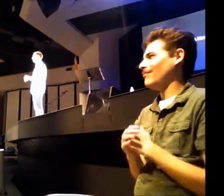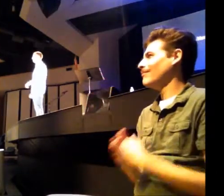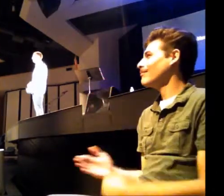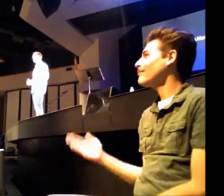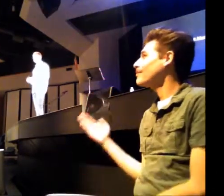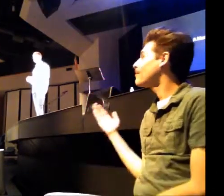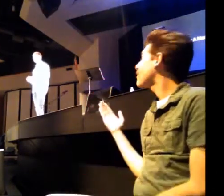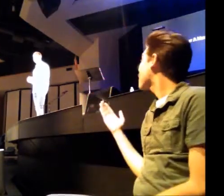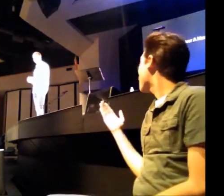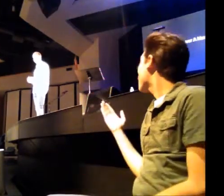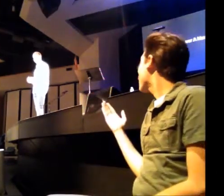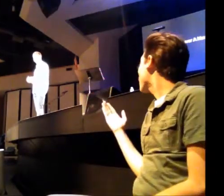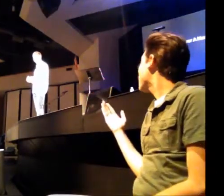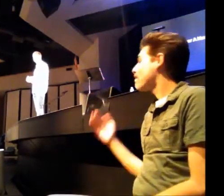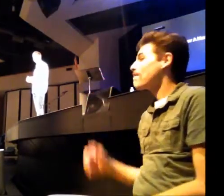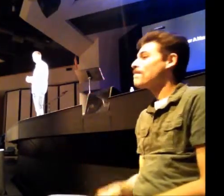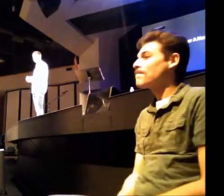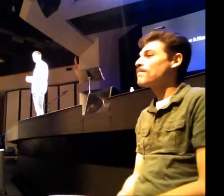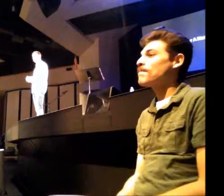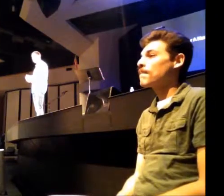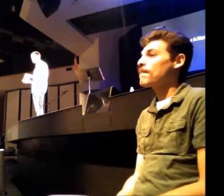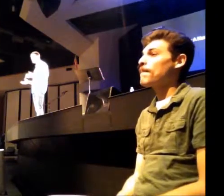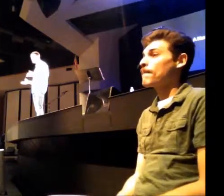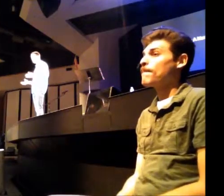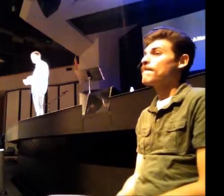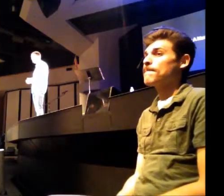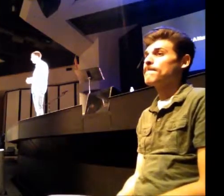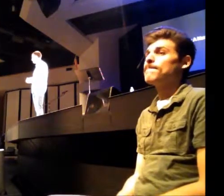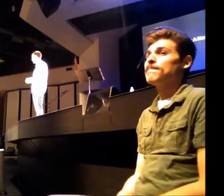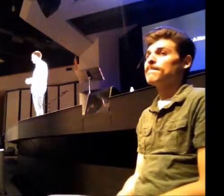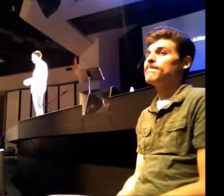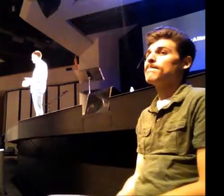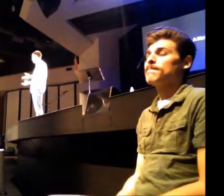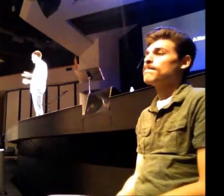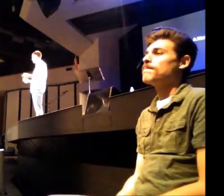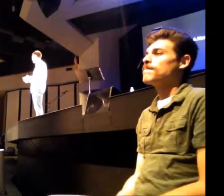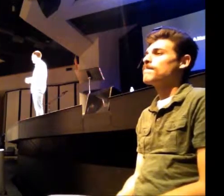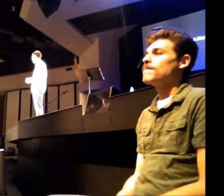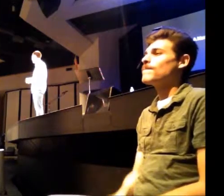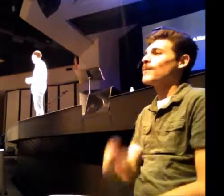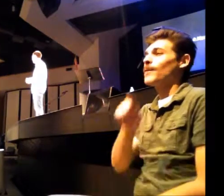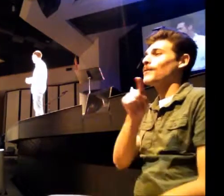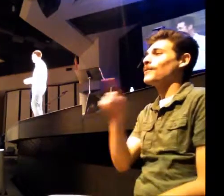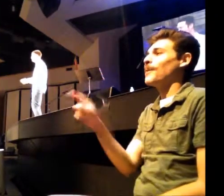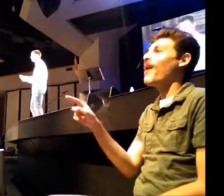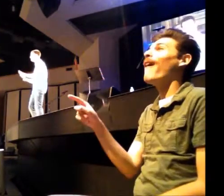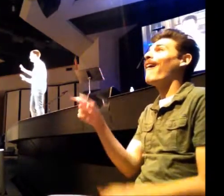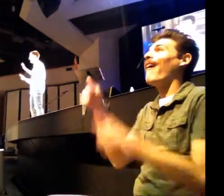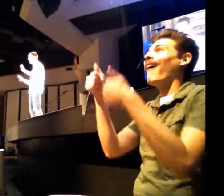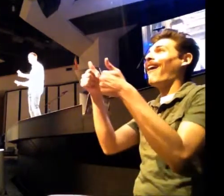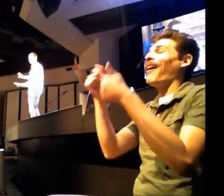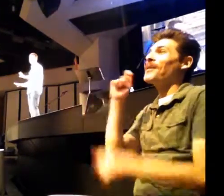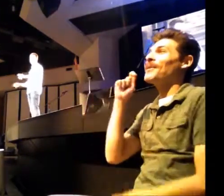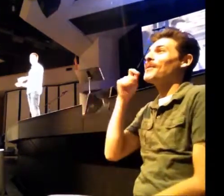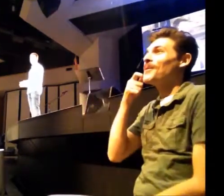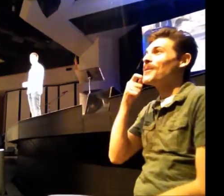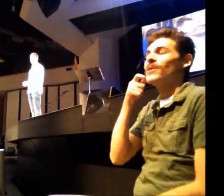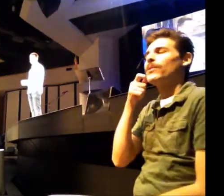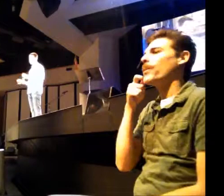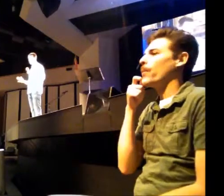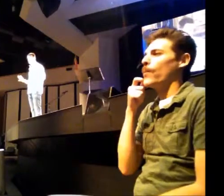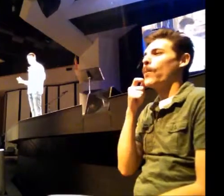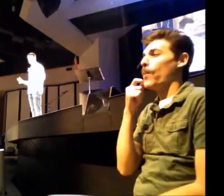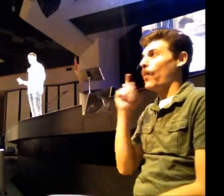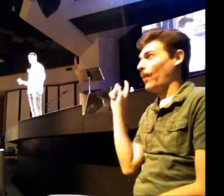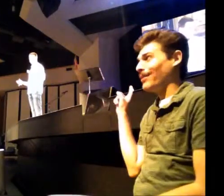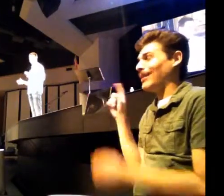a new perspective. We can discover a new perspective. You say, "Well, that sounds great. That doesn't seem like that much." No, this is everything. And